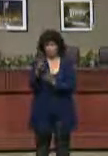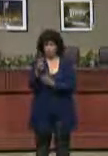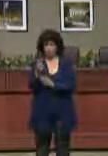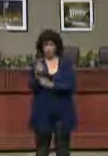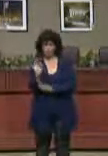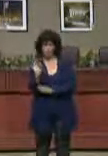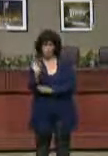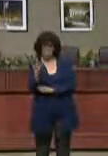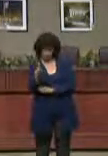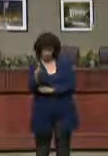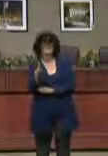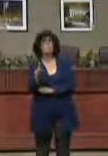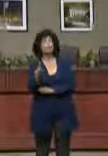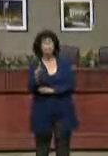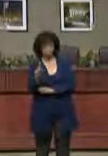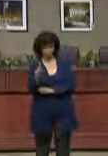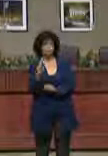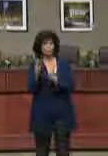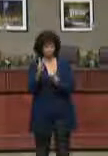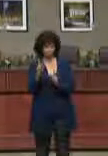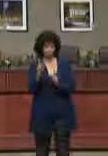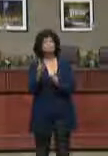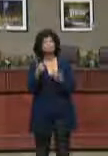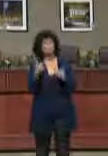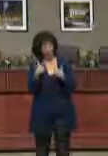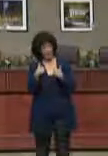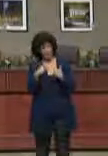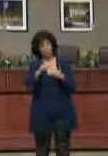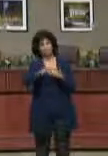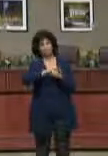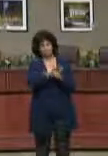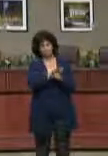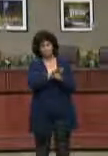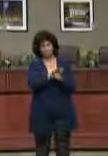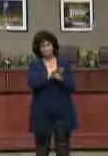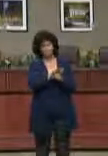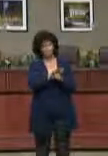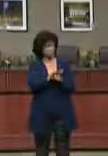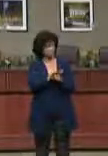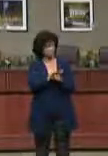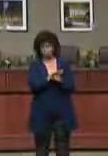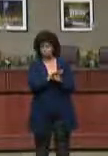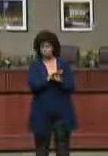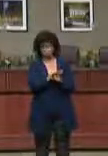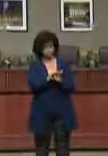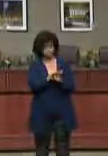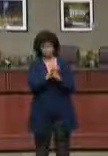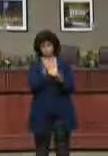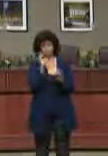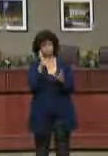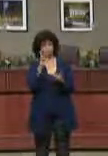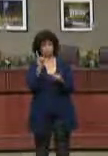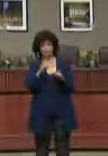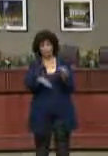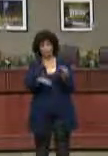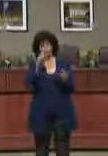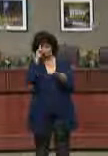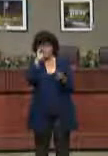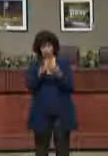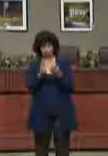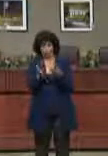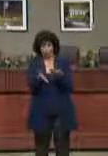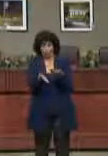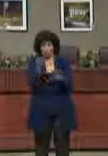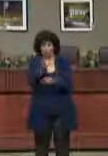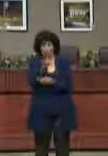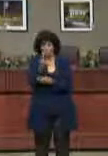69,491 cases in Orange County. Never thought we'd get to that number. as we approach 70,000. I know that before